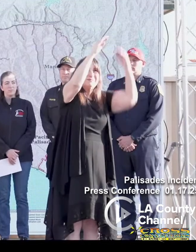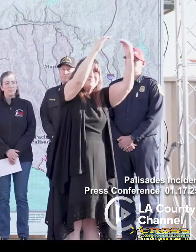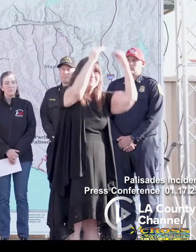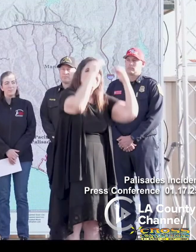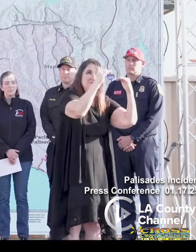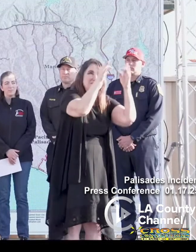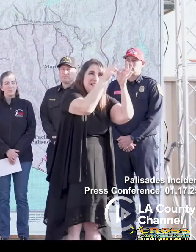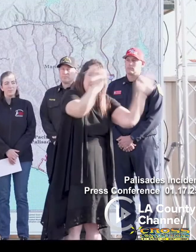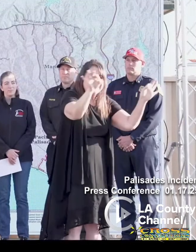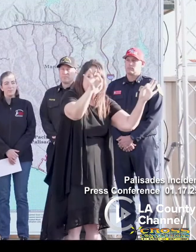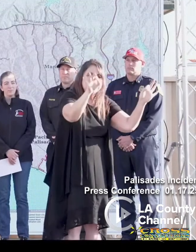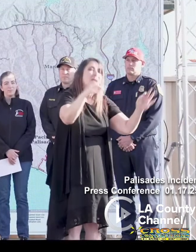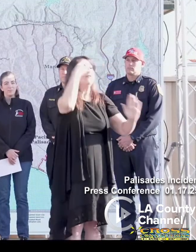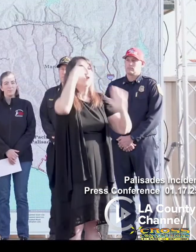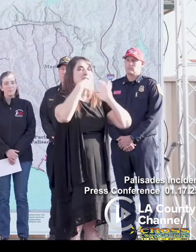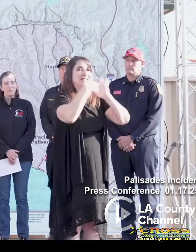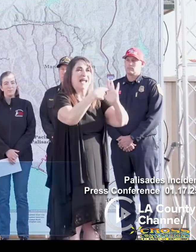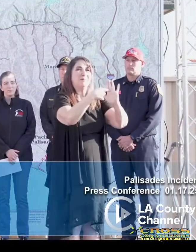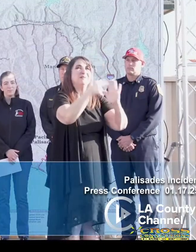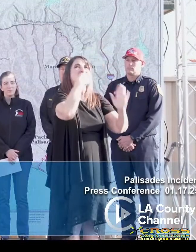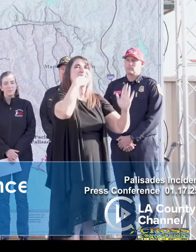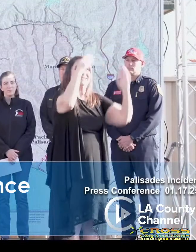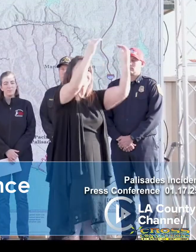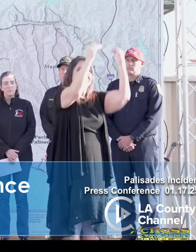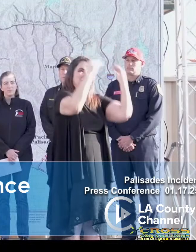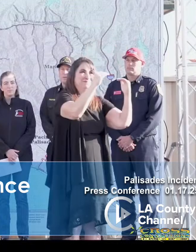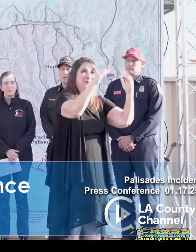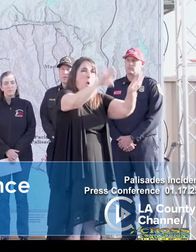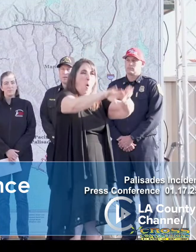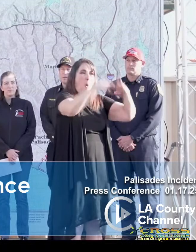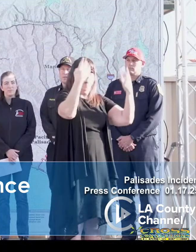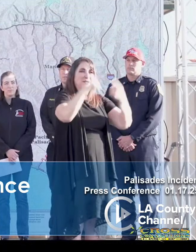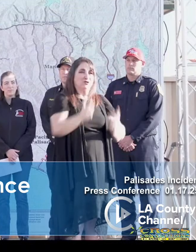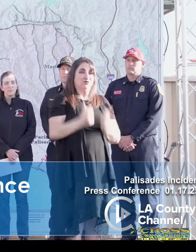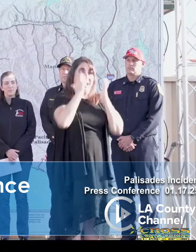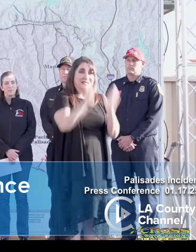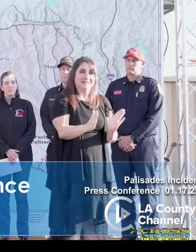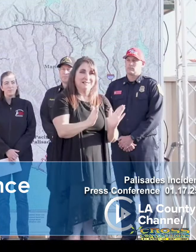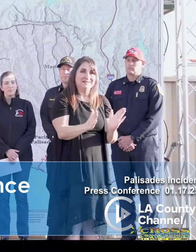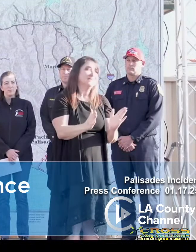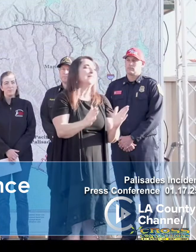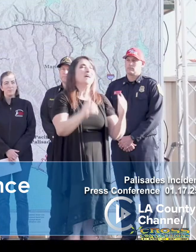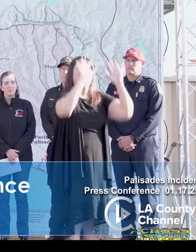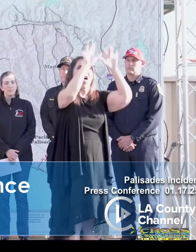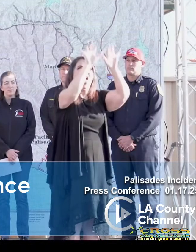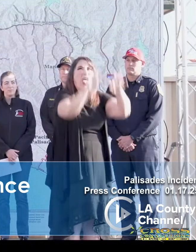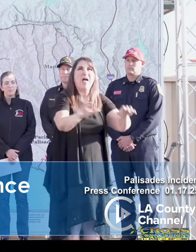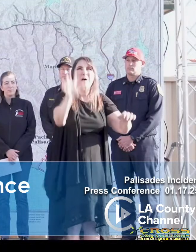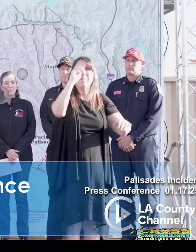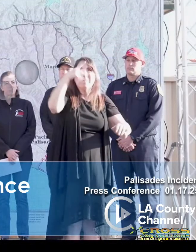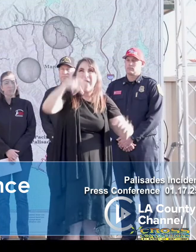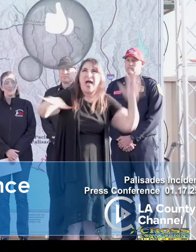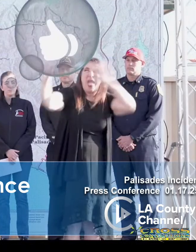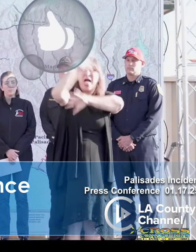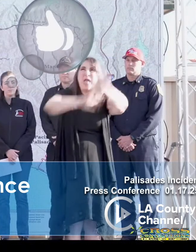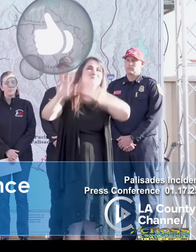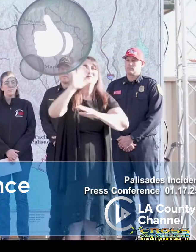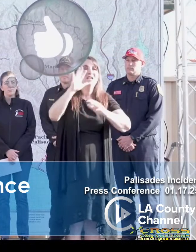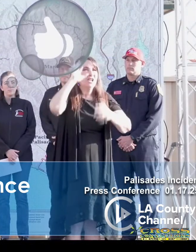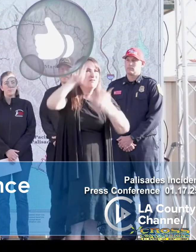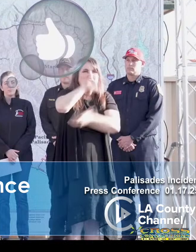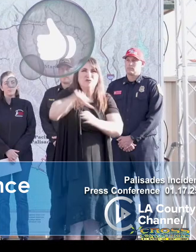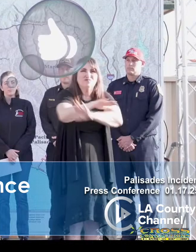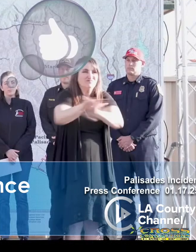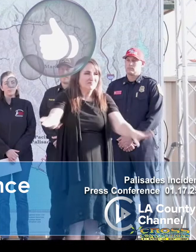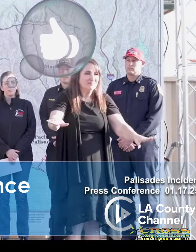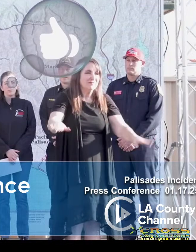example, it says open to residents. Don't be confused by the rest of the map. Put in your